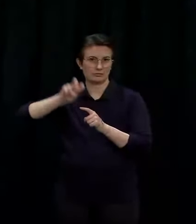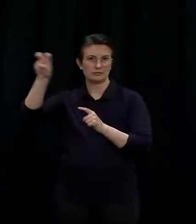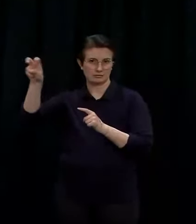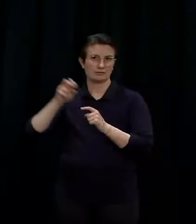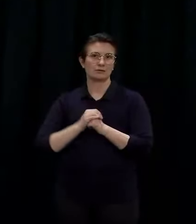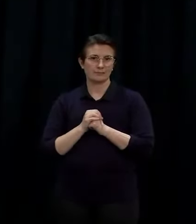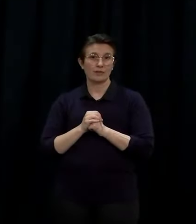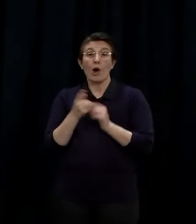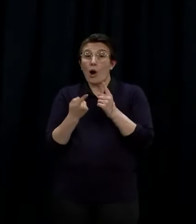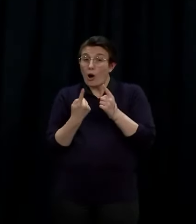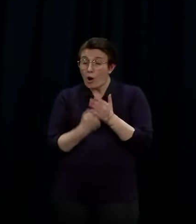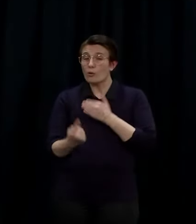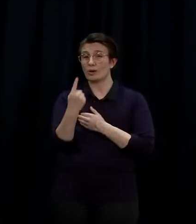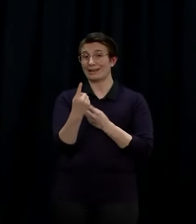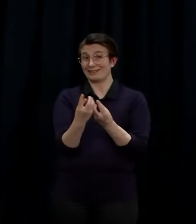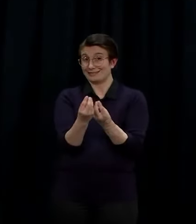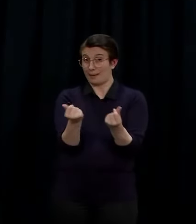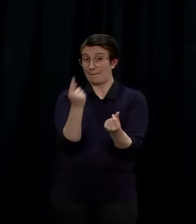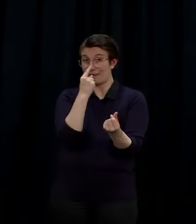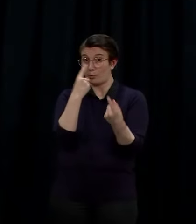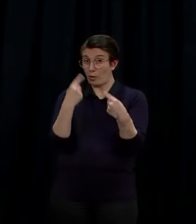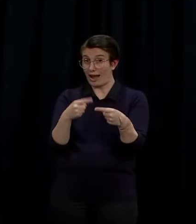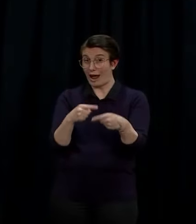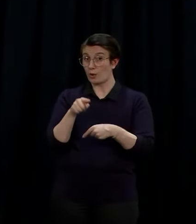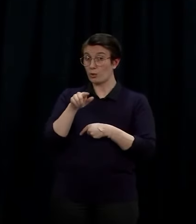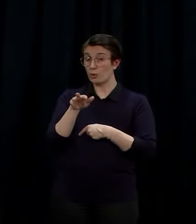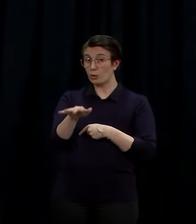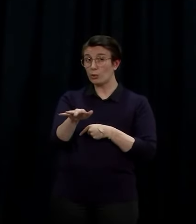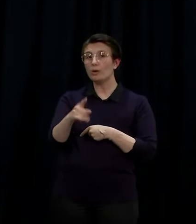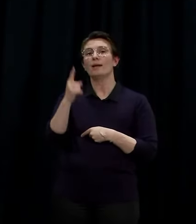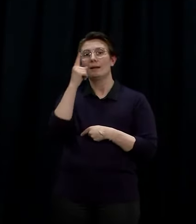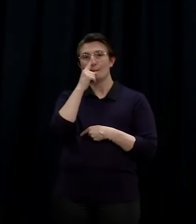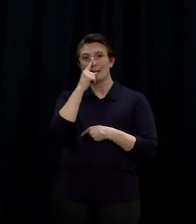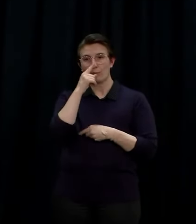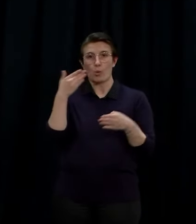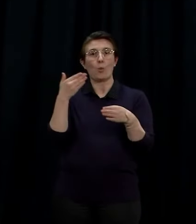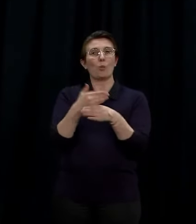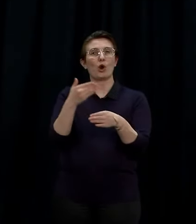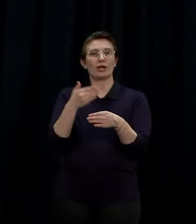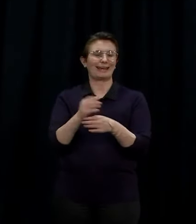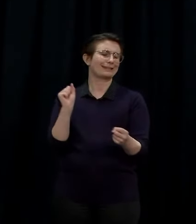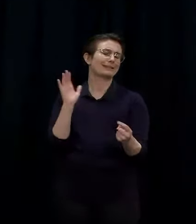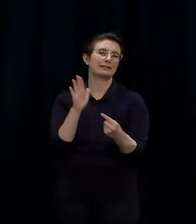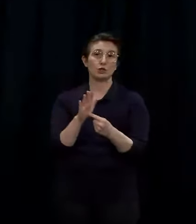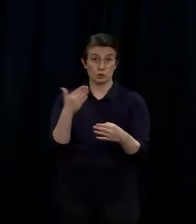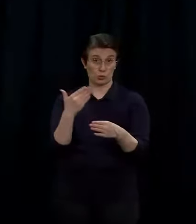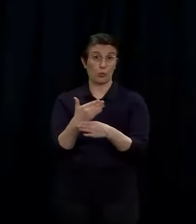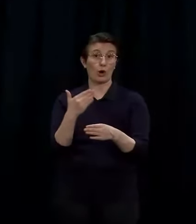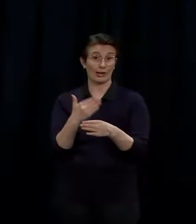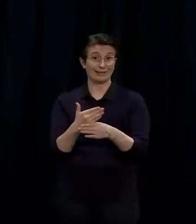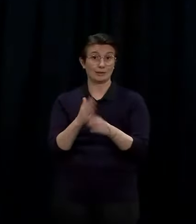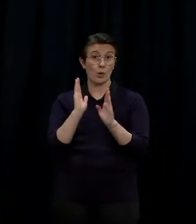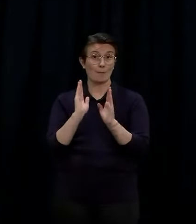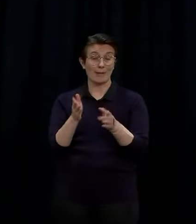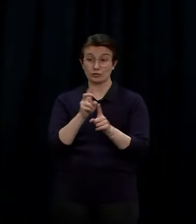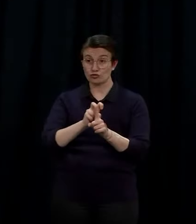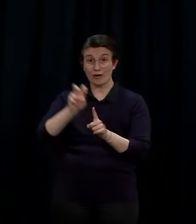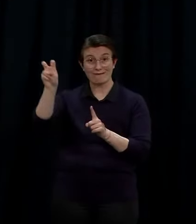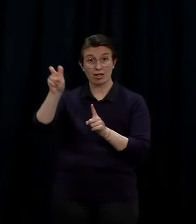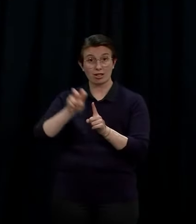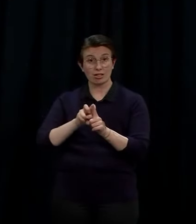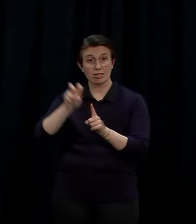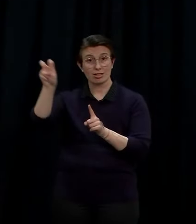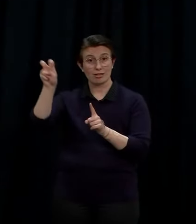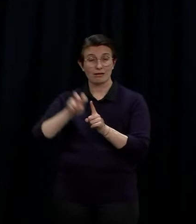another reason. No one will be able to move from one alert level to another without an exemption to do so, and